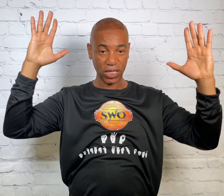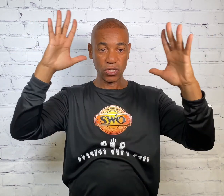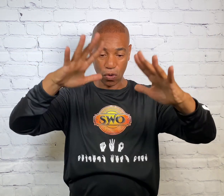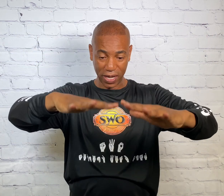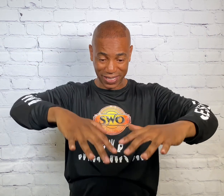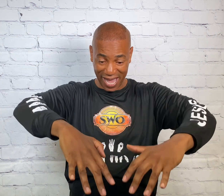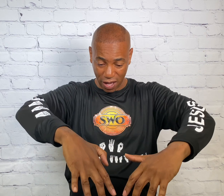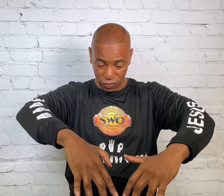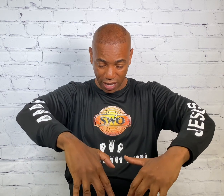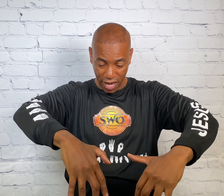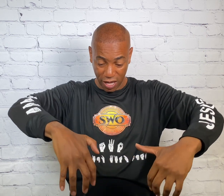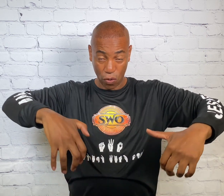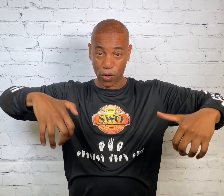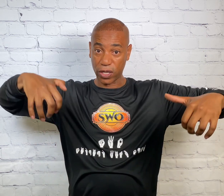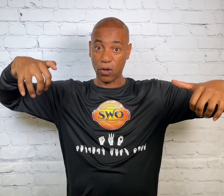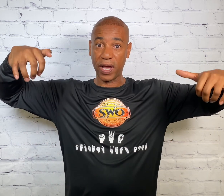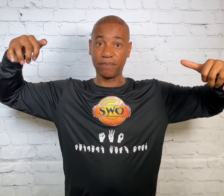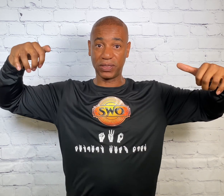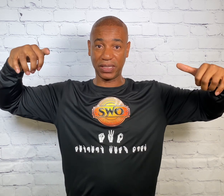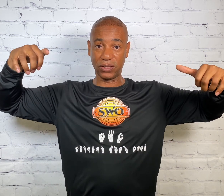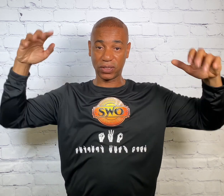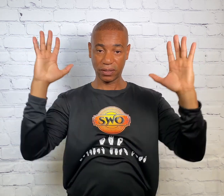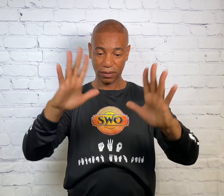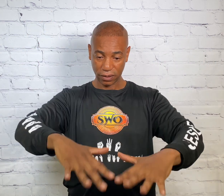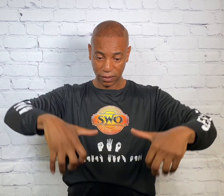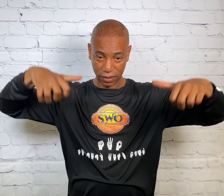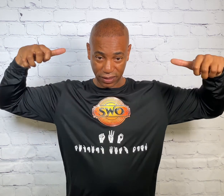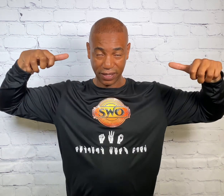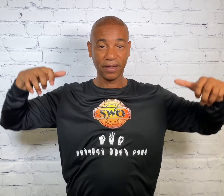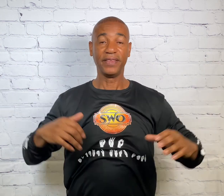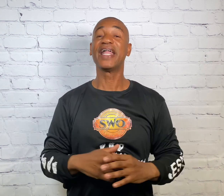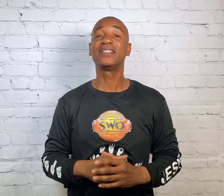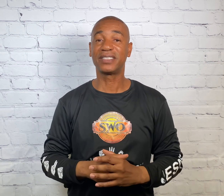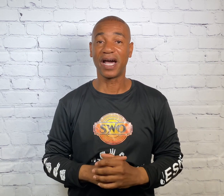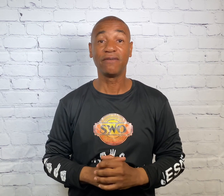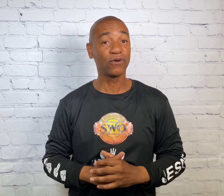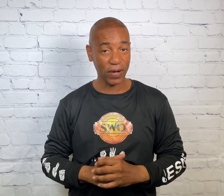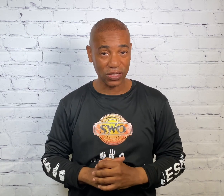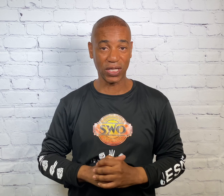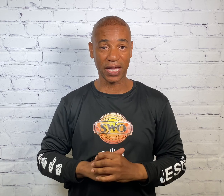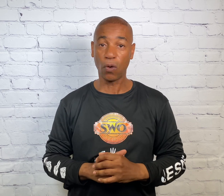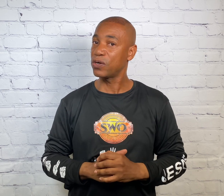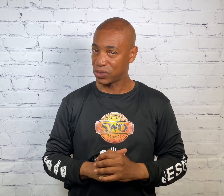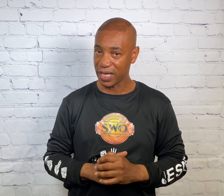pretend you're going down and you're working your way up the seats. That is the sign for grandstand or stadium.